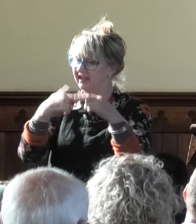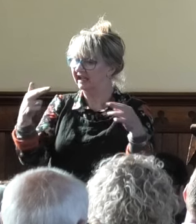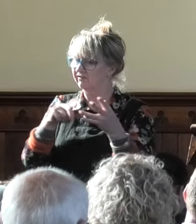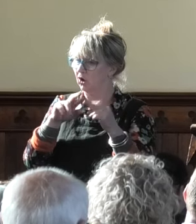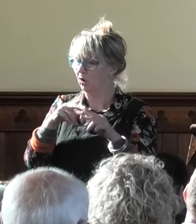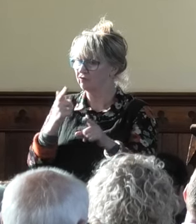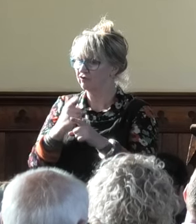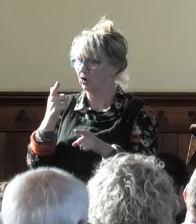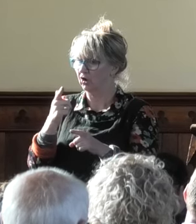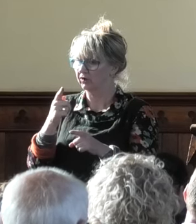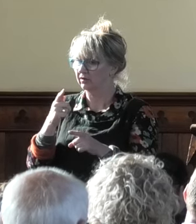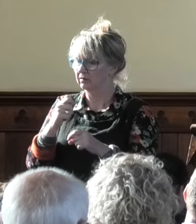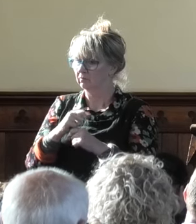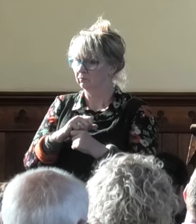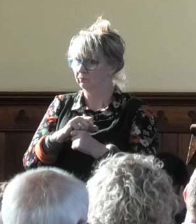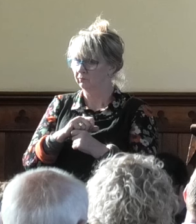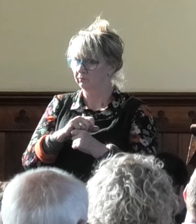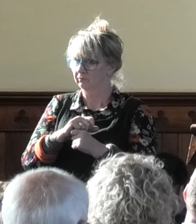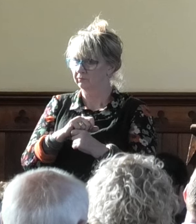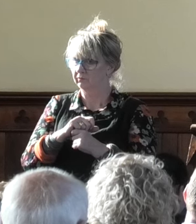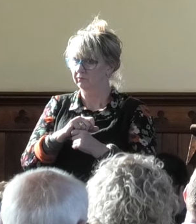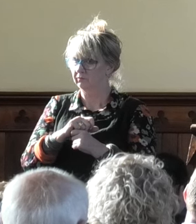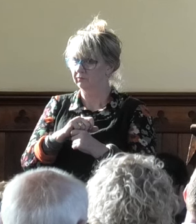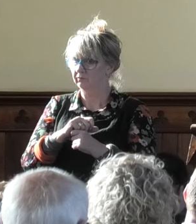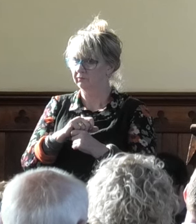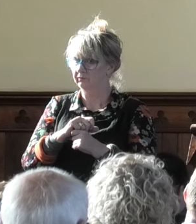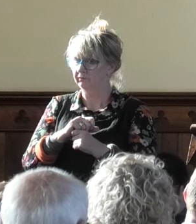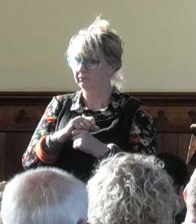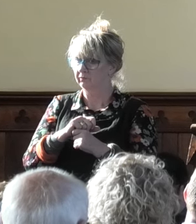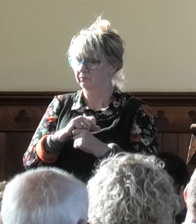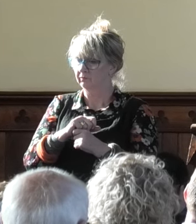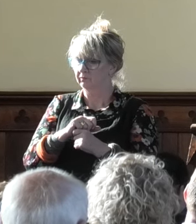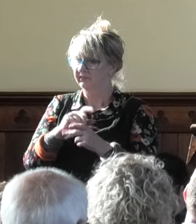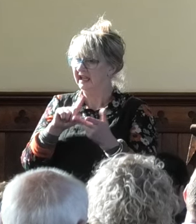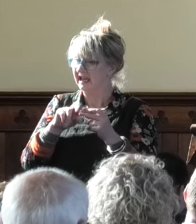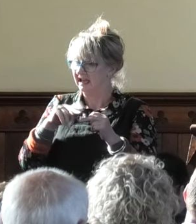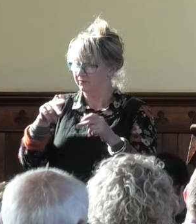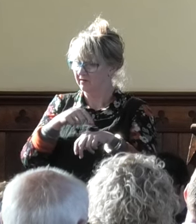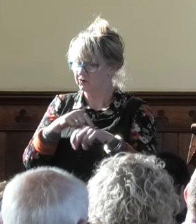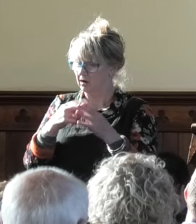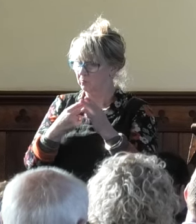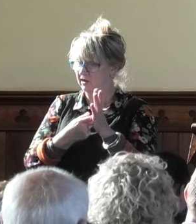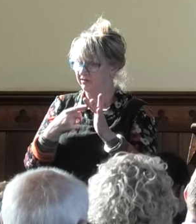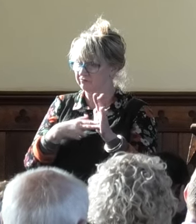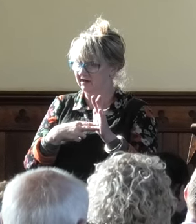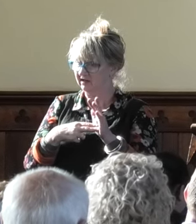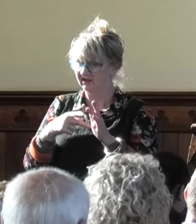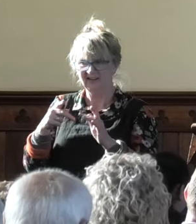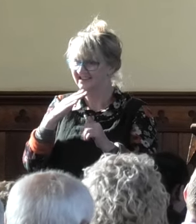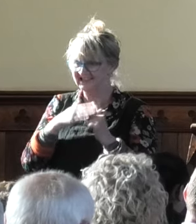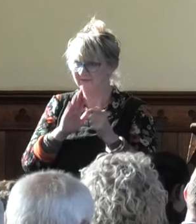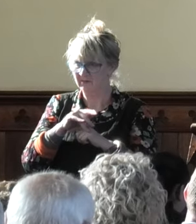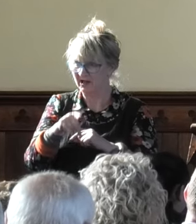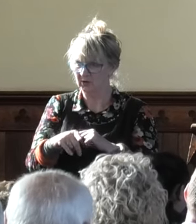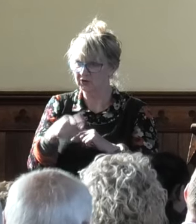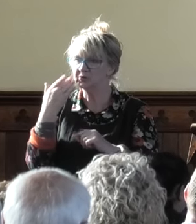God, not by works, so that no one can boast." If you ever spent any time with Rinska, you soon realised that it was not about her, it was